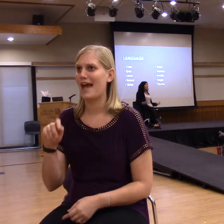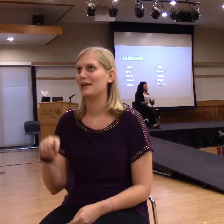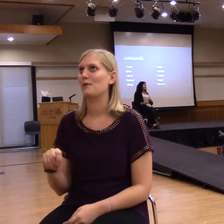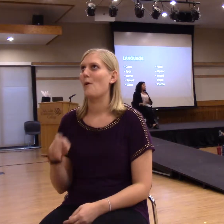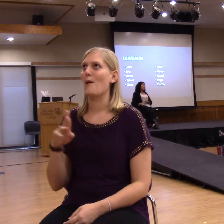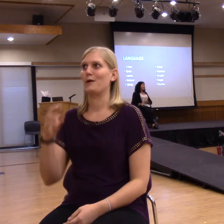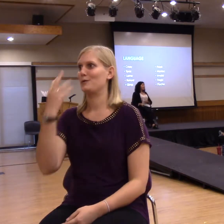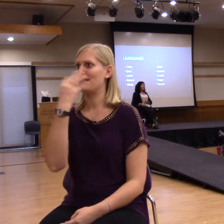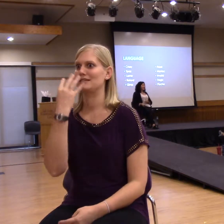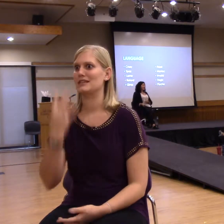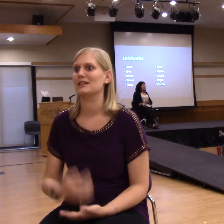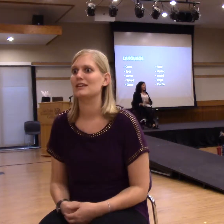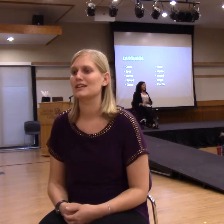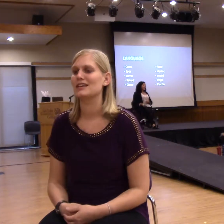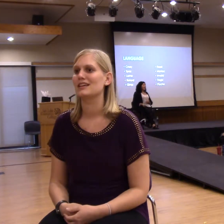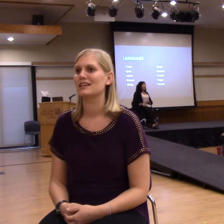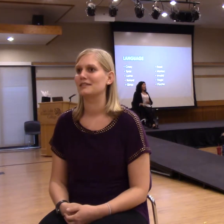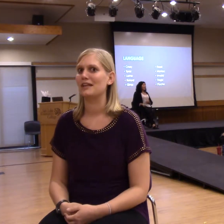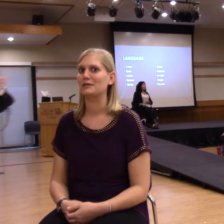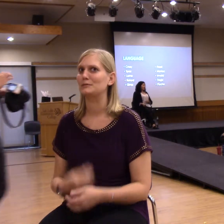mean, it's pretty insidious.